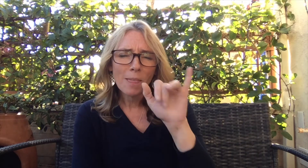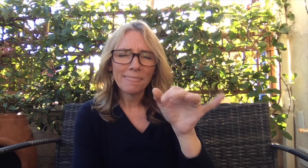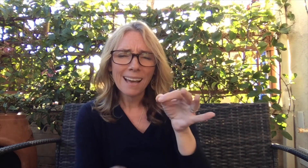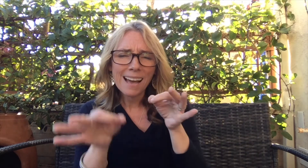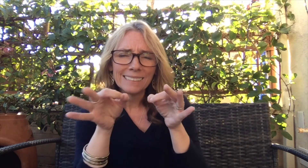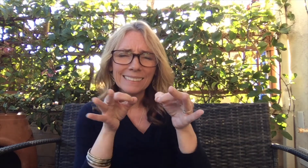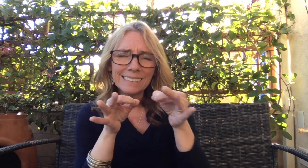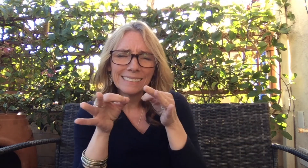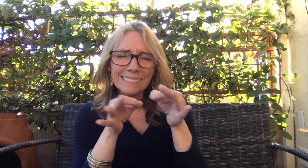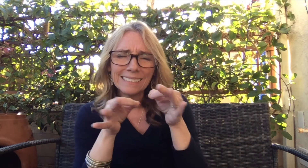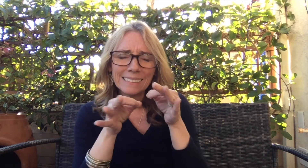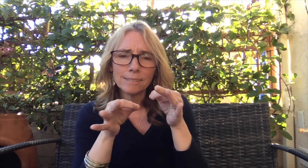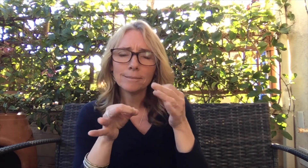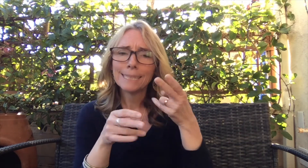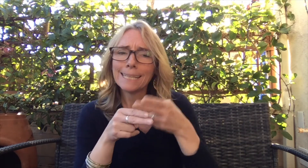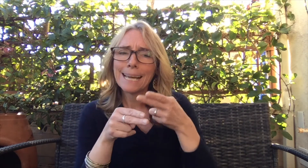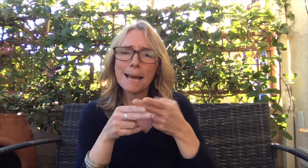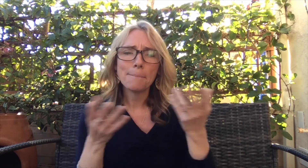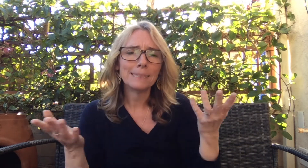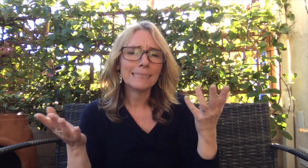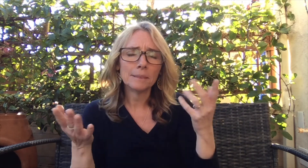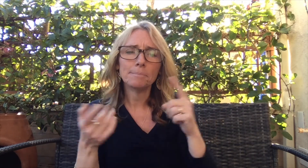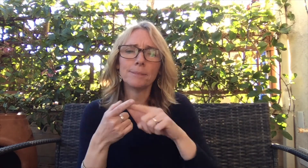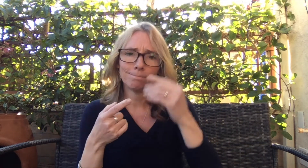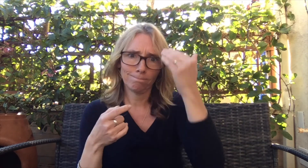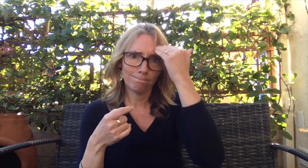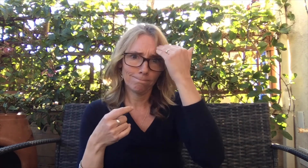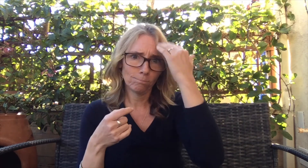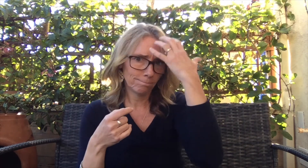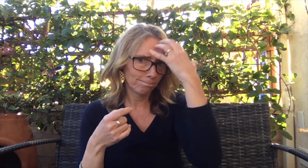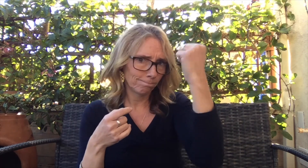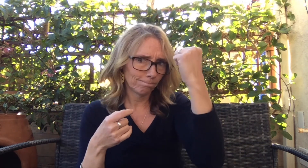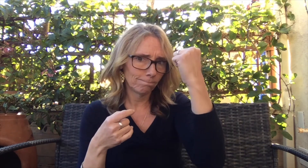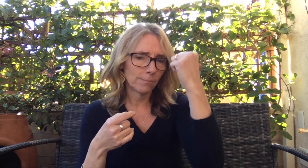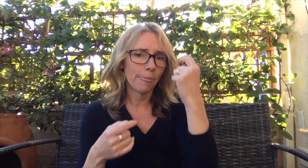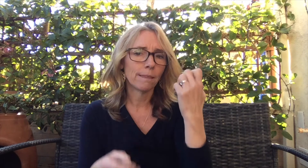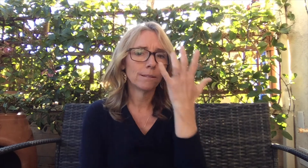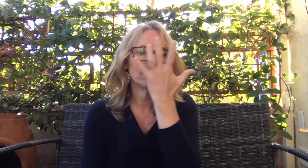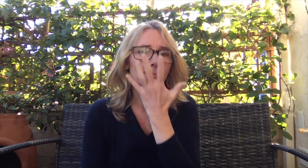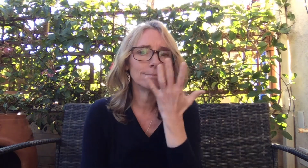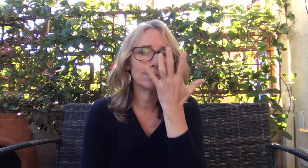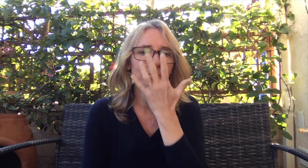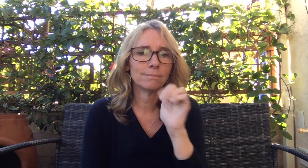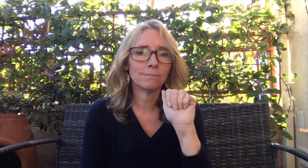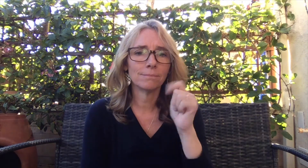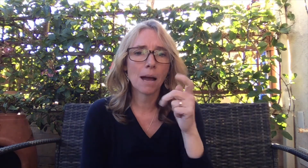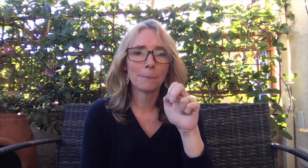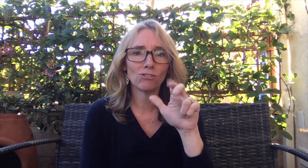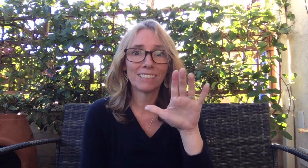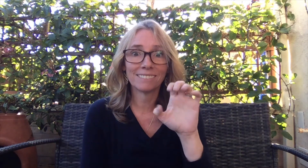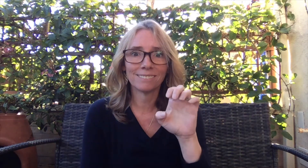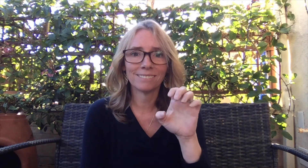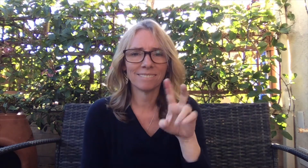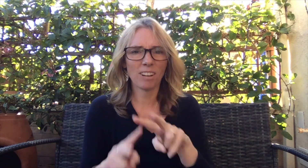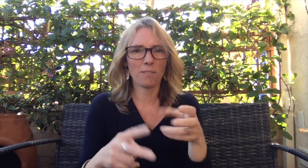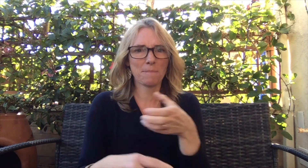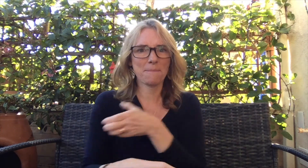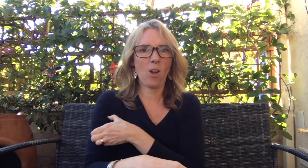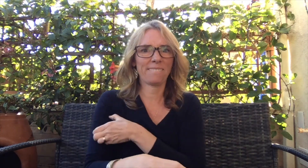recall back to when they were 2 or 3 years old. They may not be able to put words to it always, but